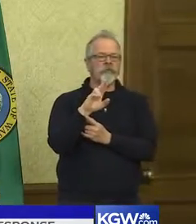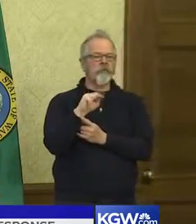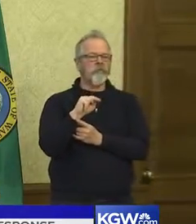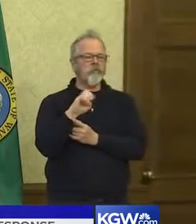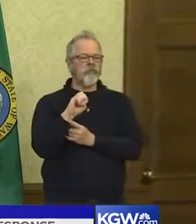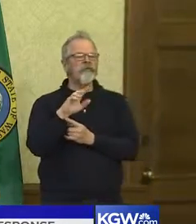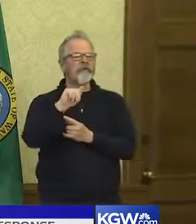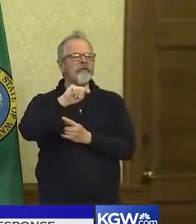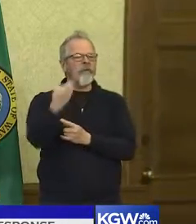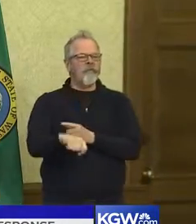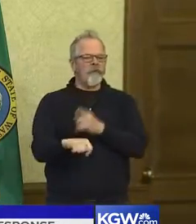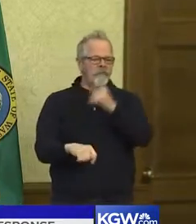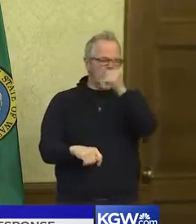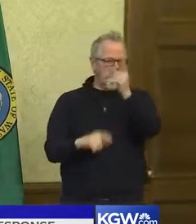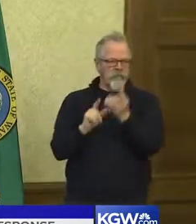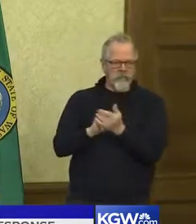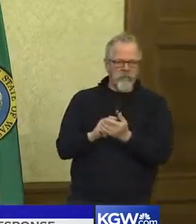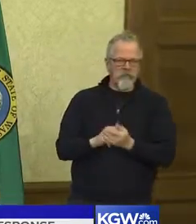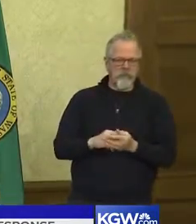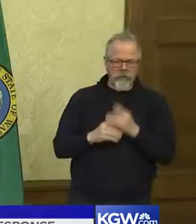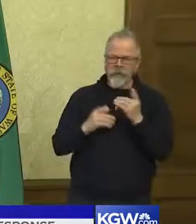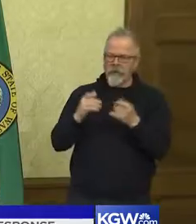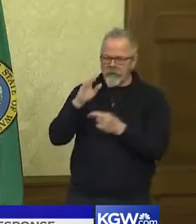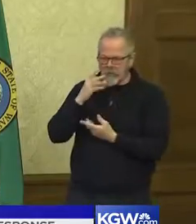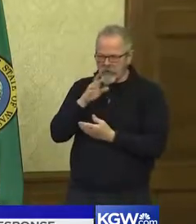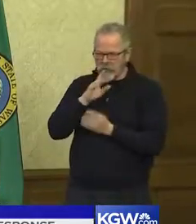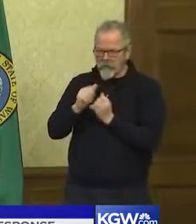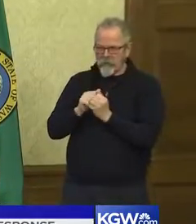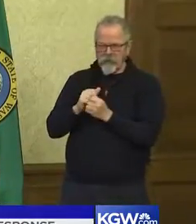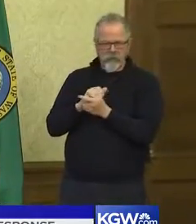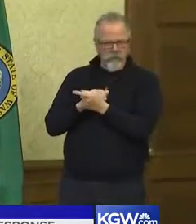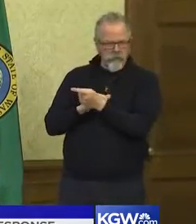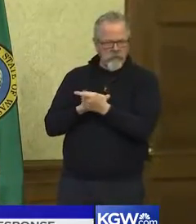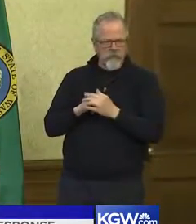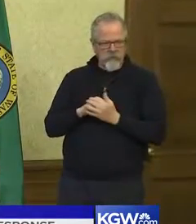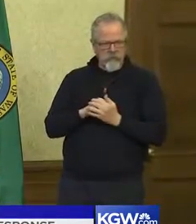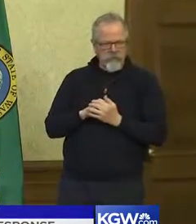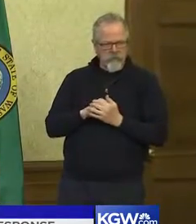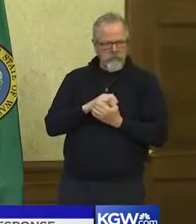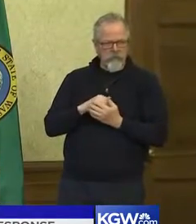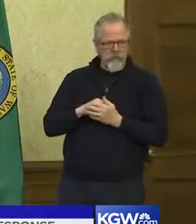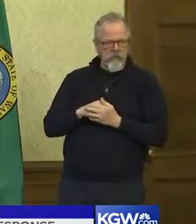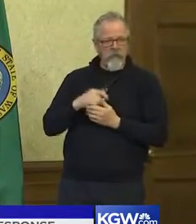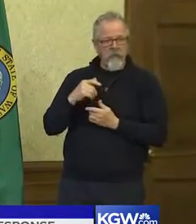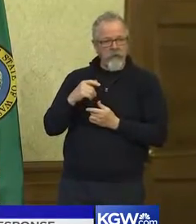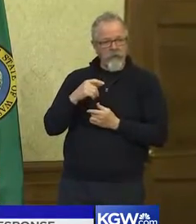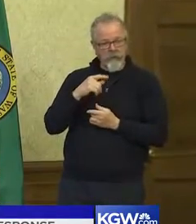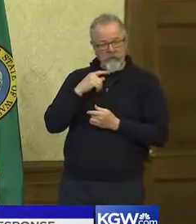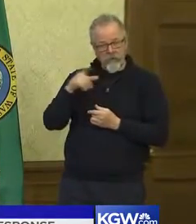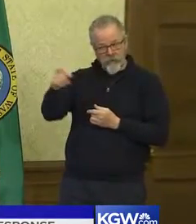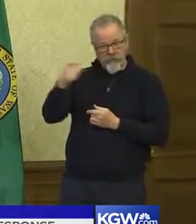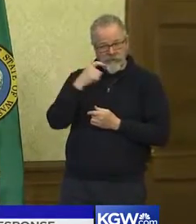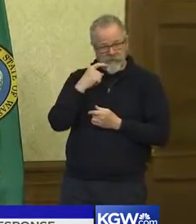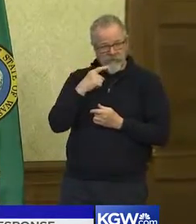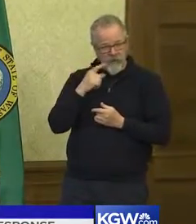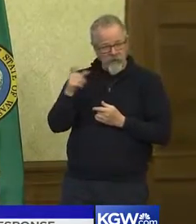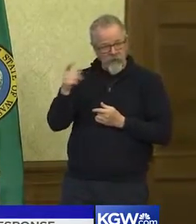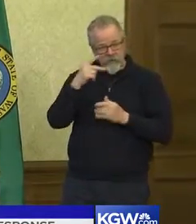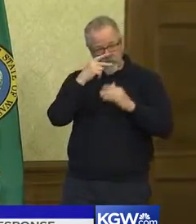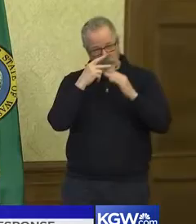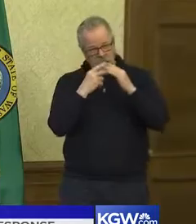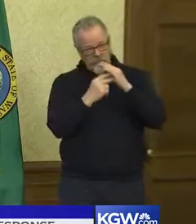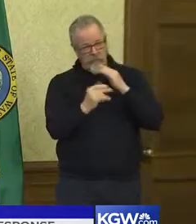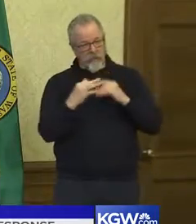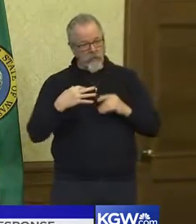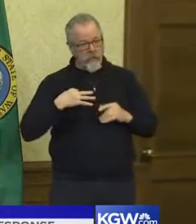You had made reference to, do you anticipate a tsunami? Is there a way you can anticipate exactly what you're